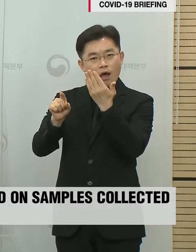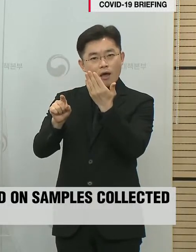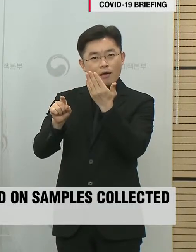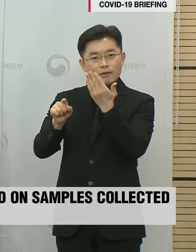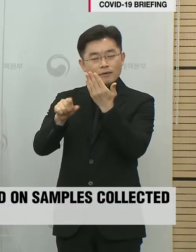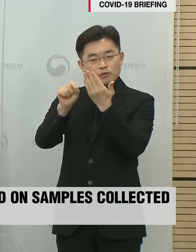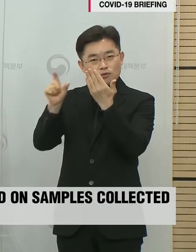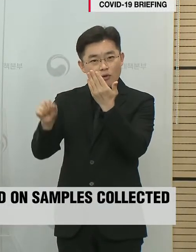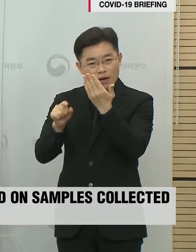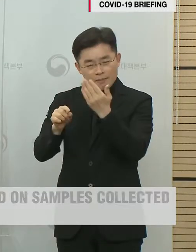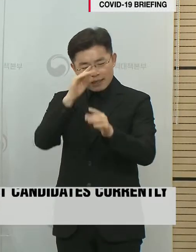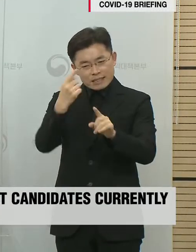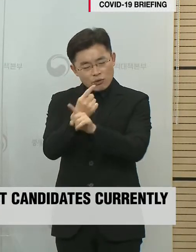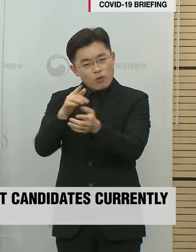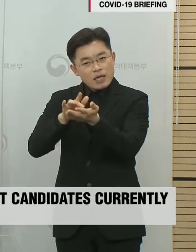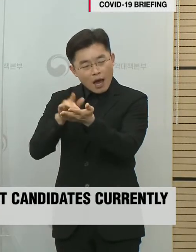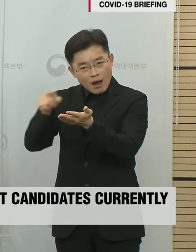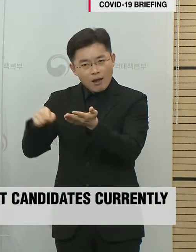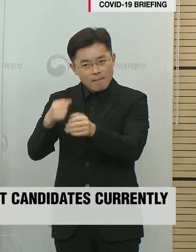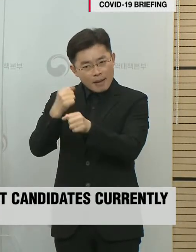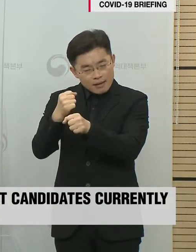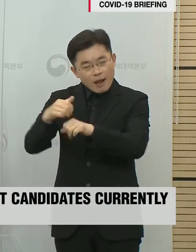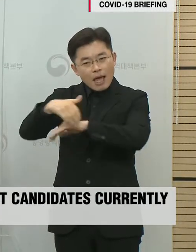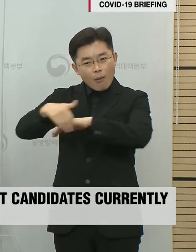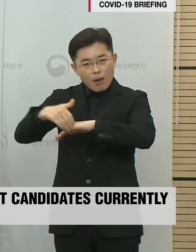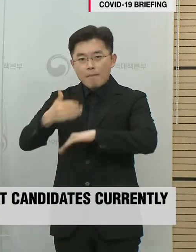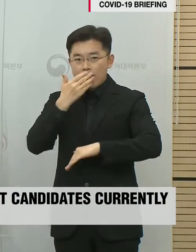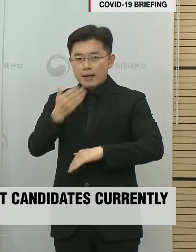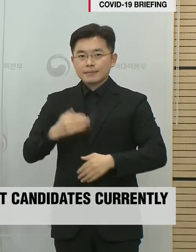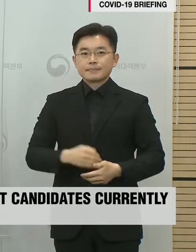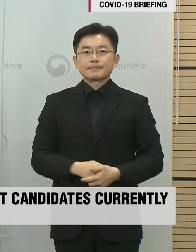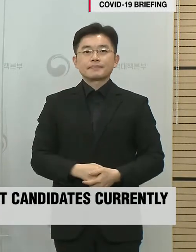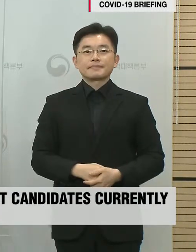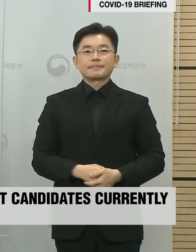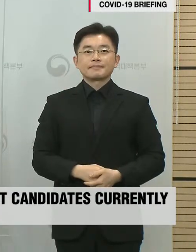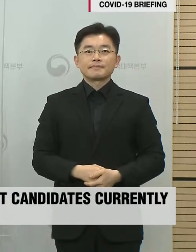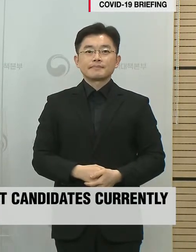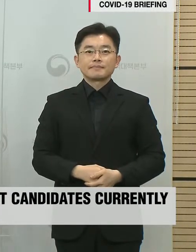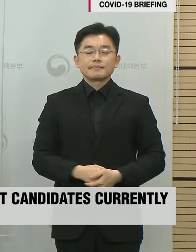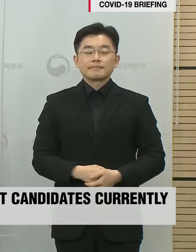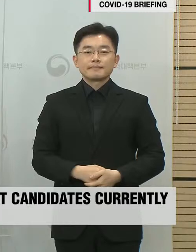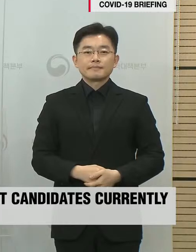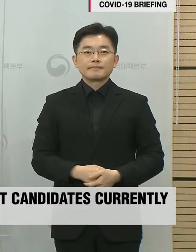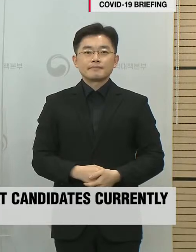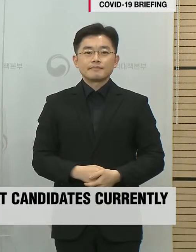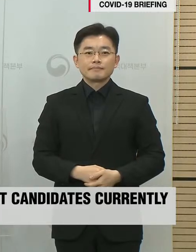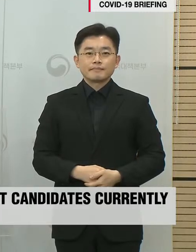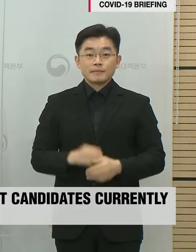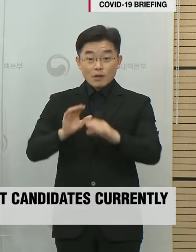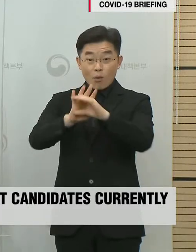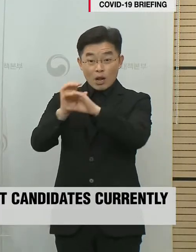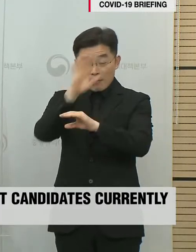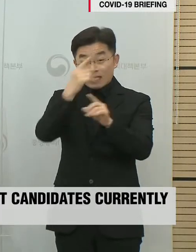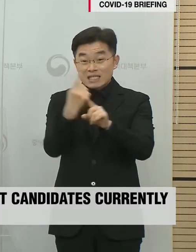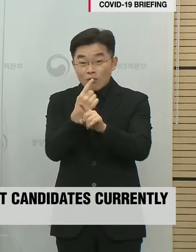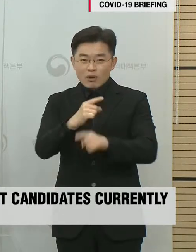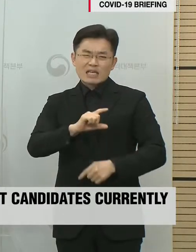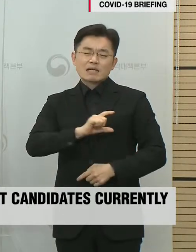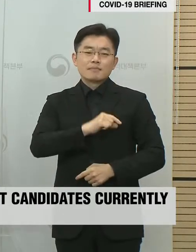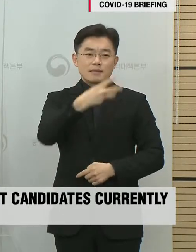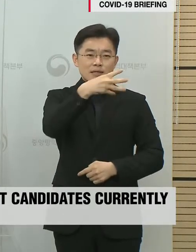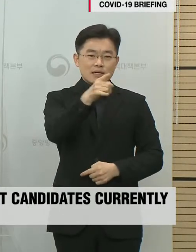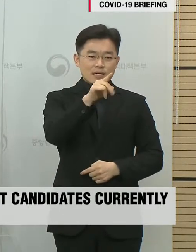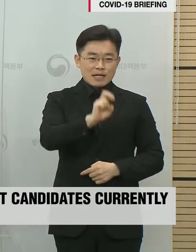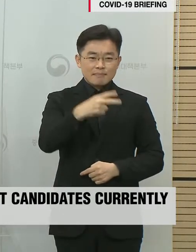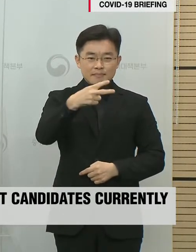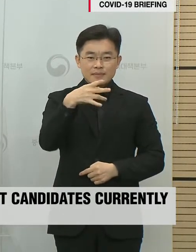September, we will also have a mass production of the commercialization of the plasma